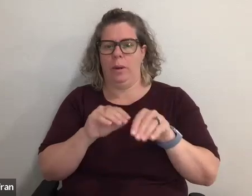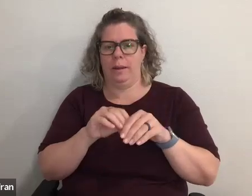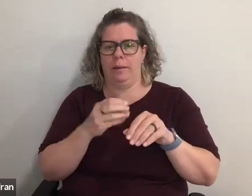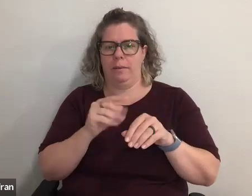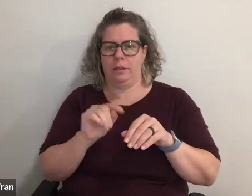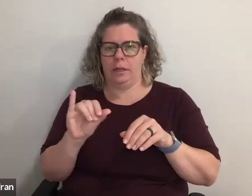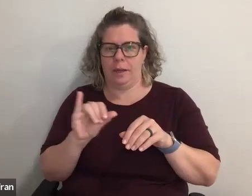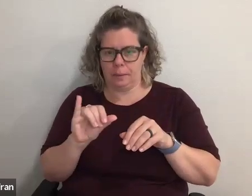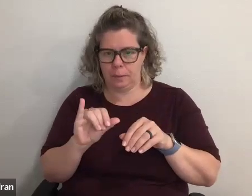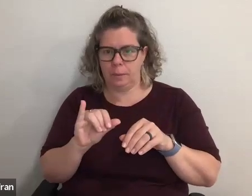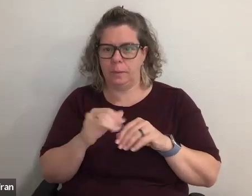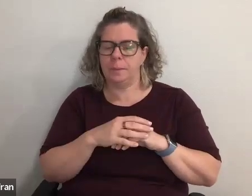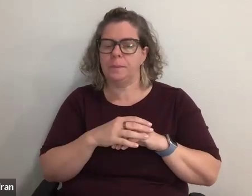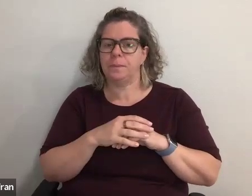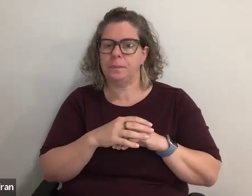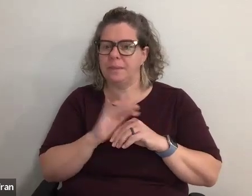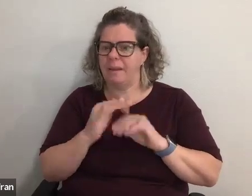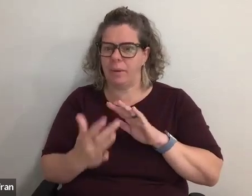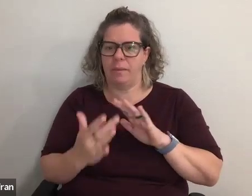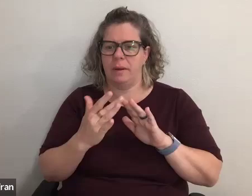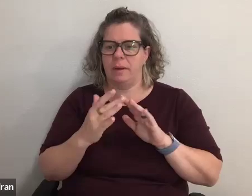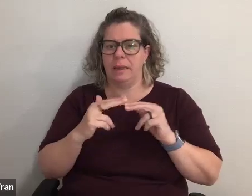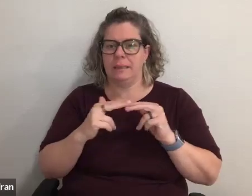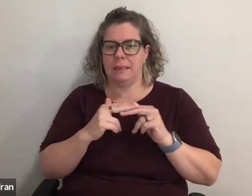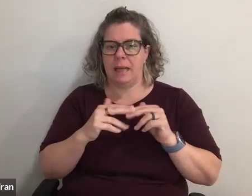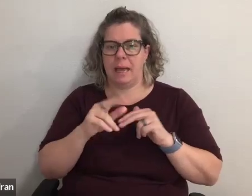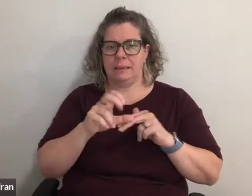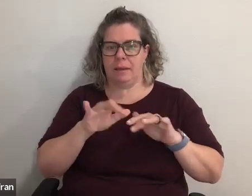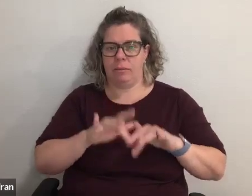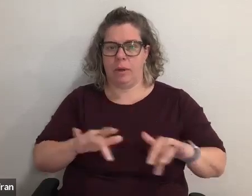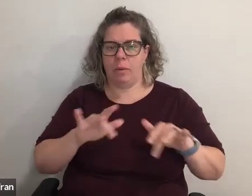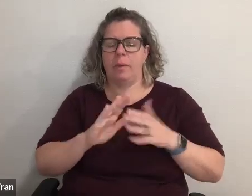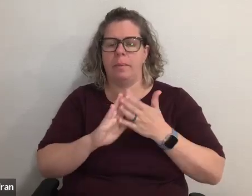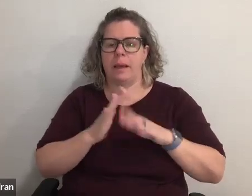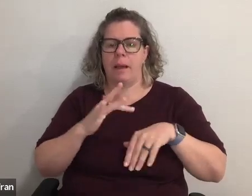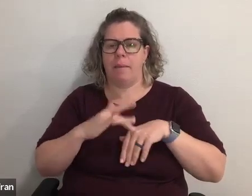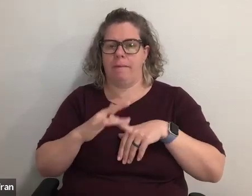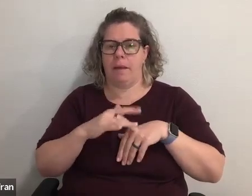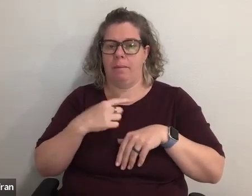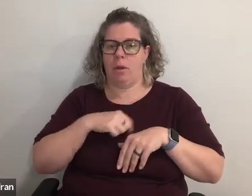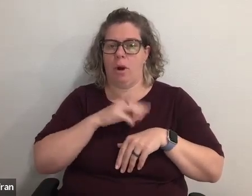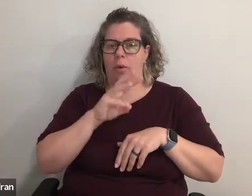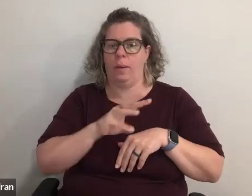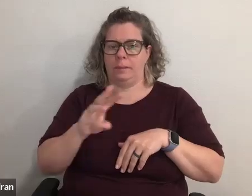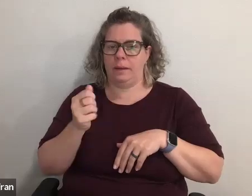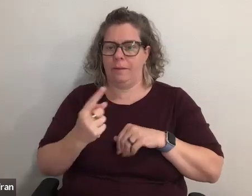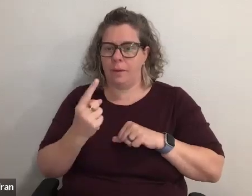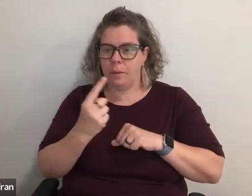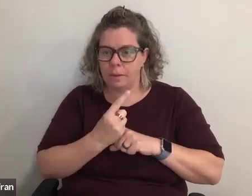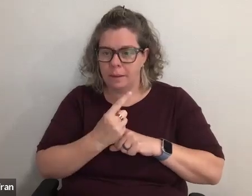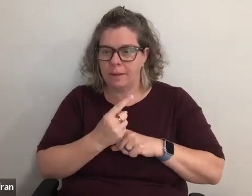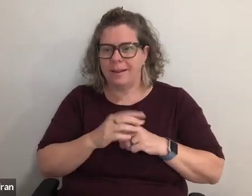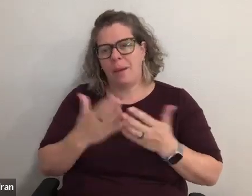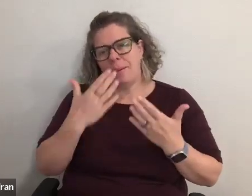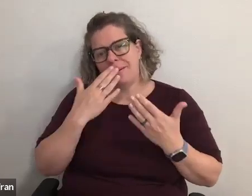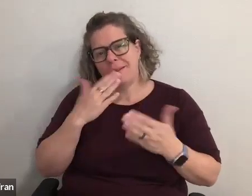great. And the slides and the recording will be available on our website in a couple of days. And